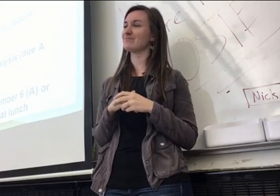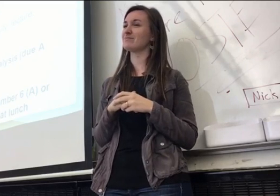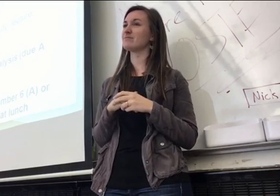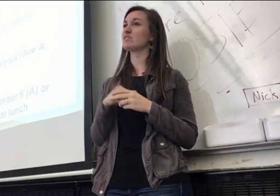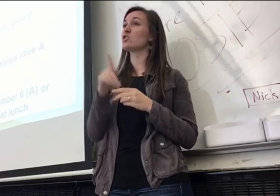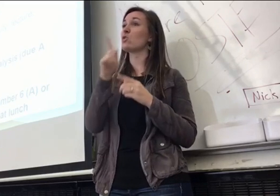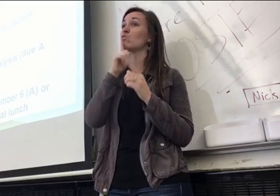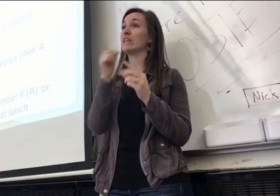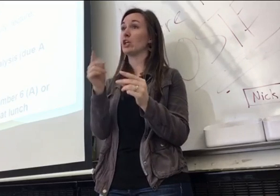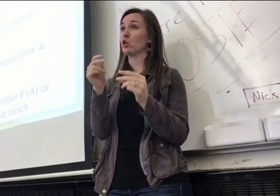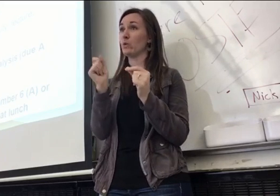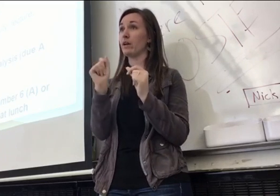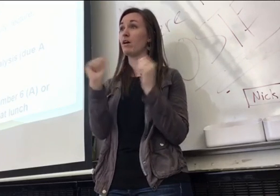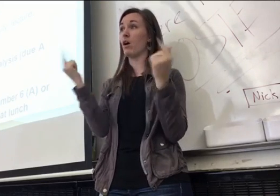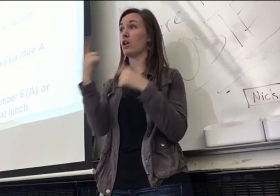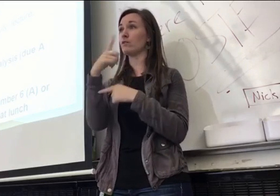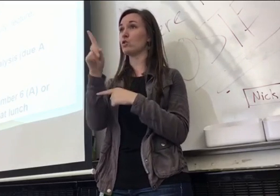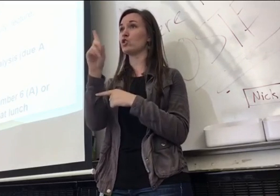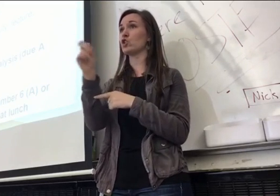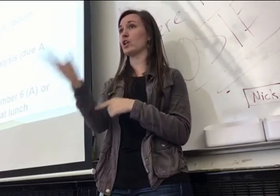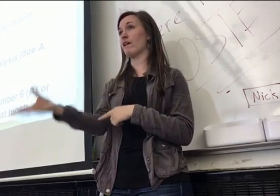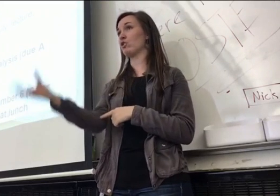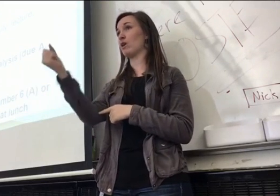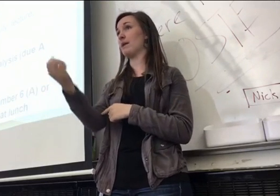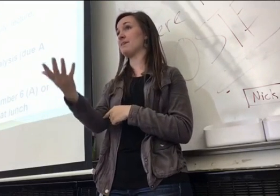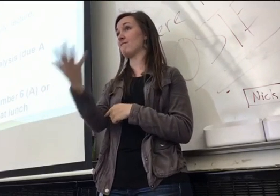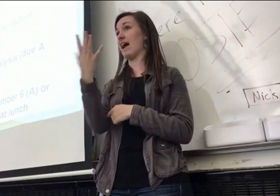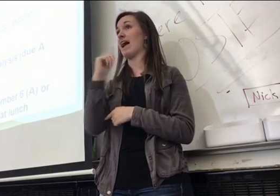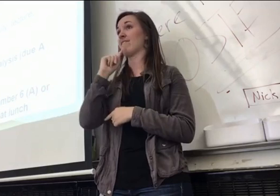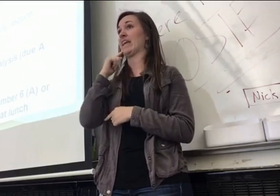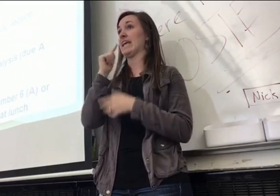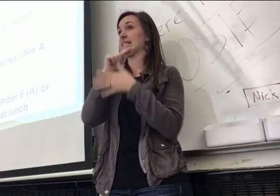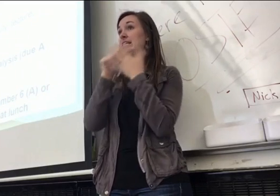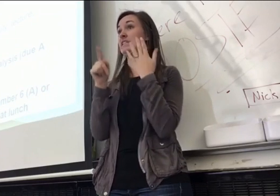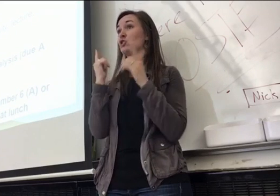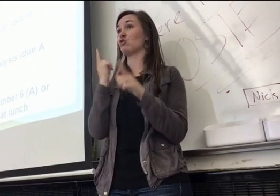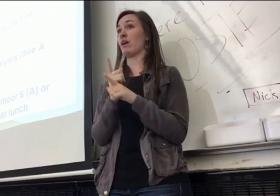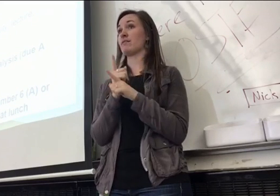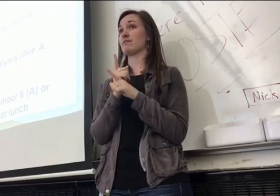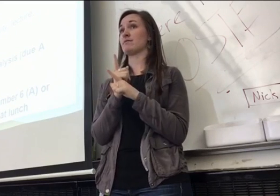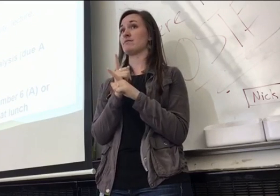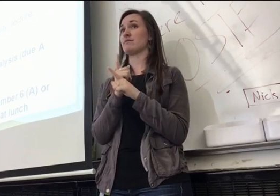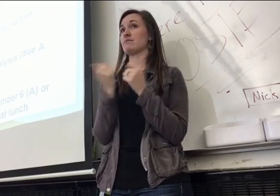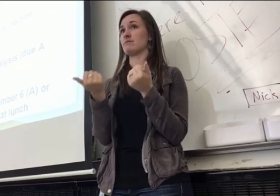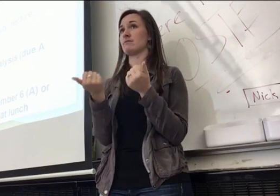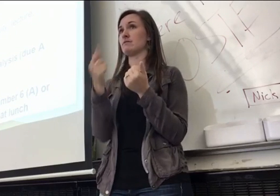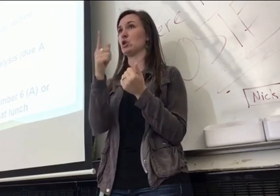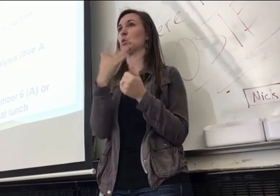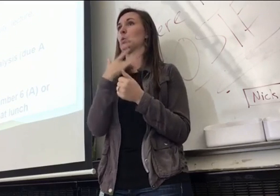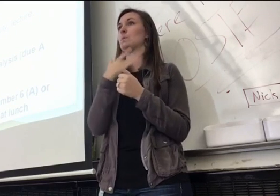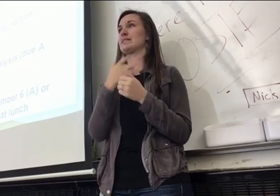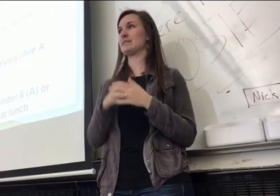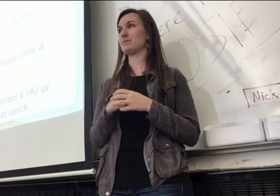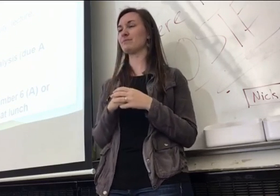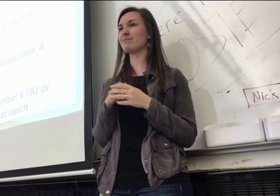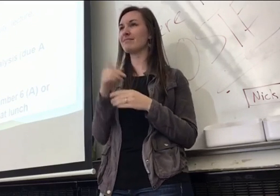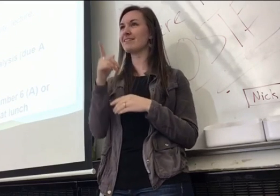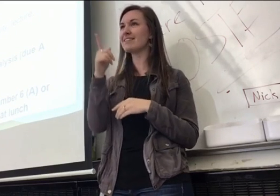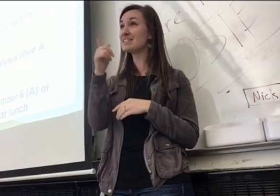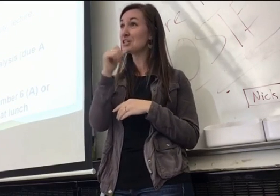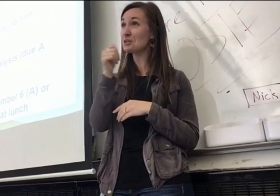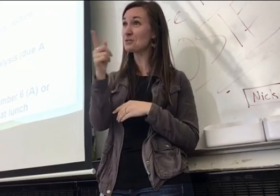So really quick, all of you should have grabbed 5 pieces of candy, correct? Okay. Did you really